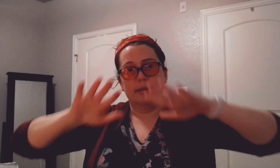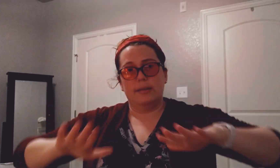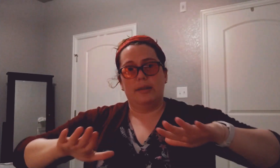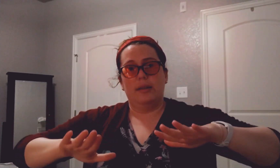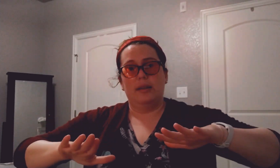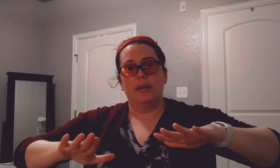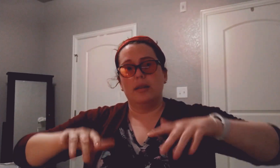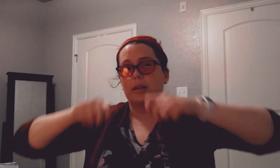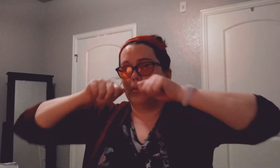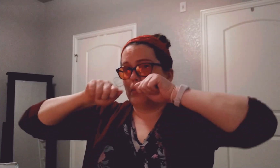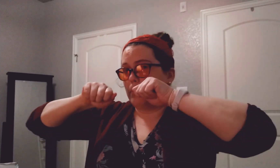bless